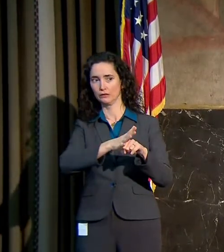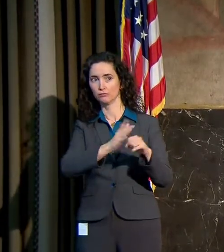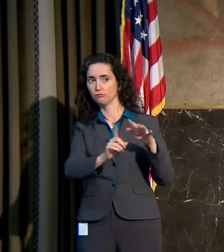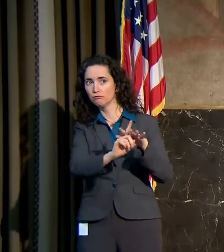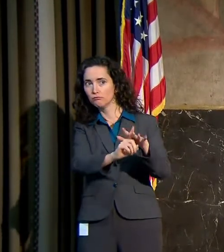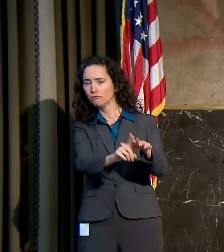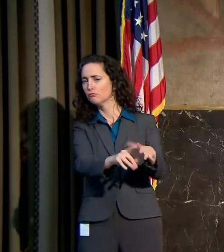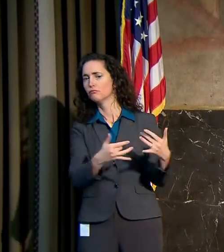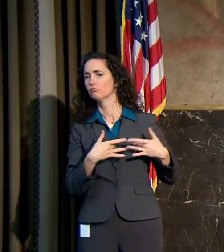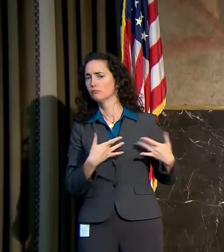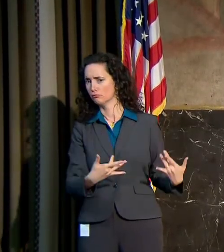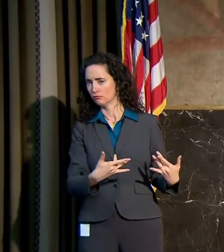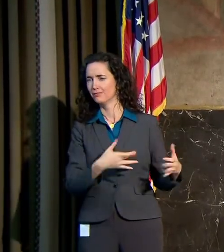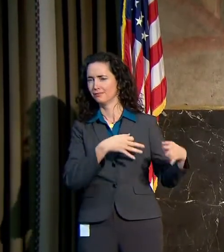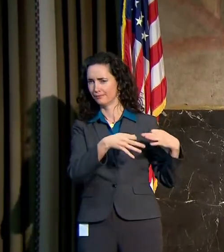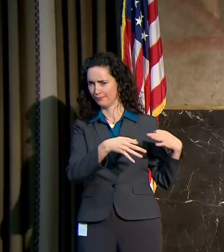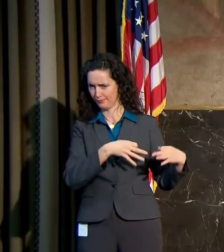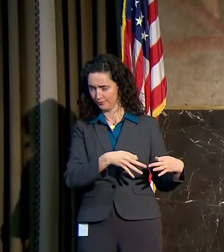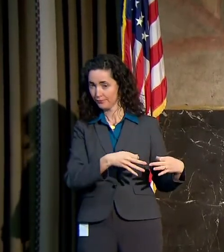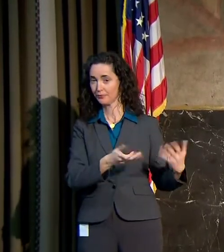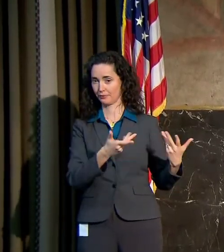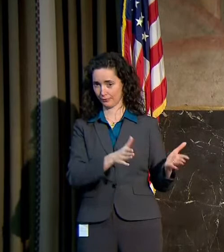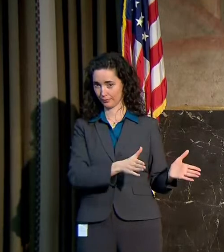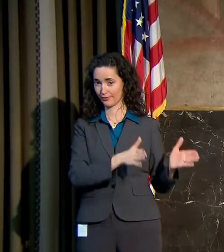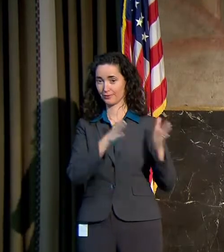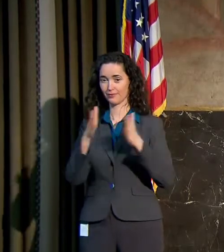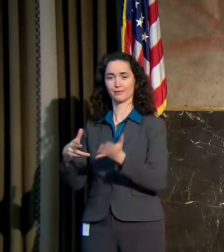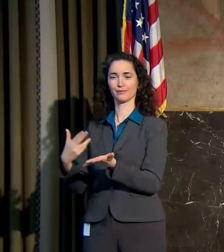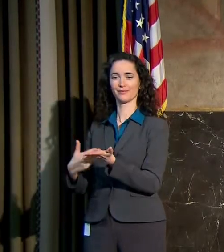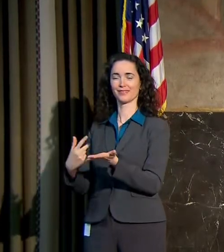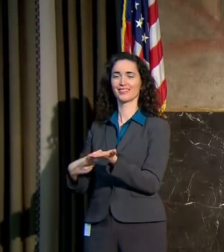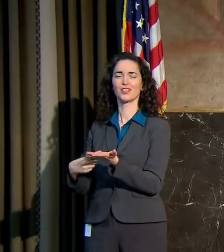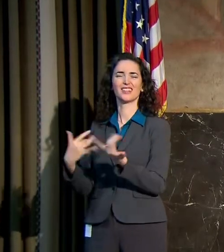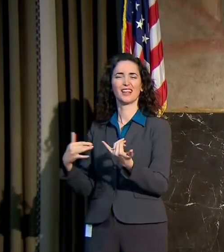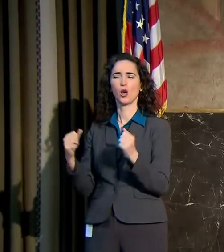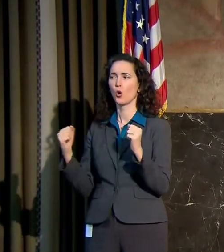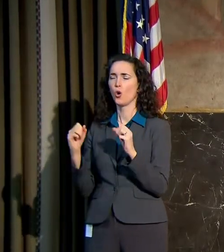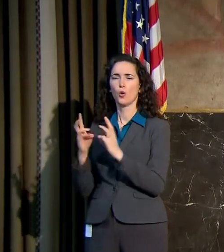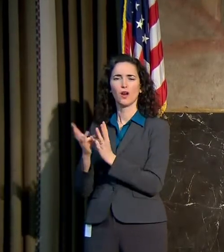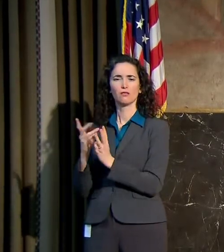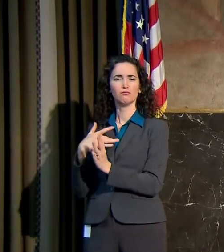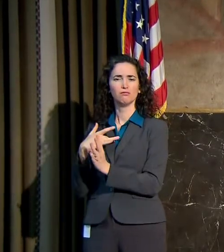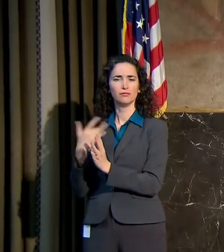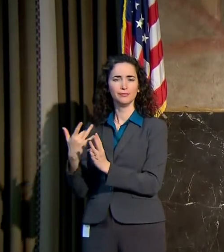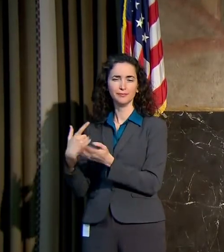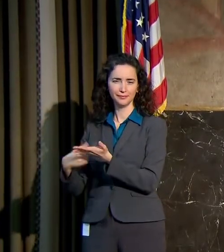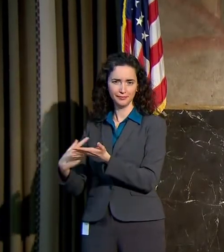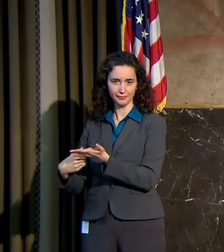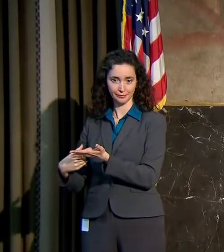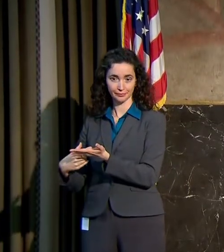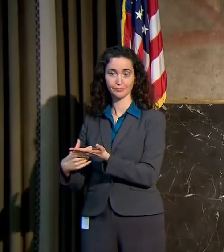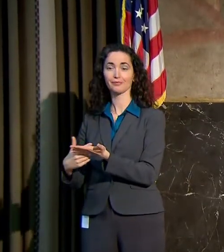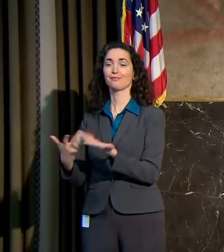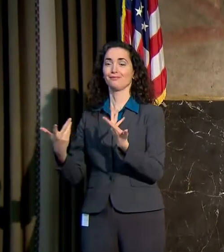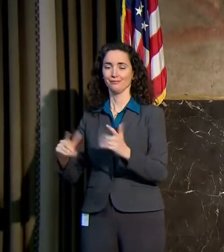then we will cover the winter weather event as well and take questions.